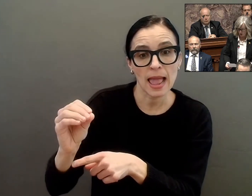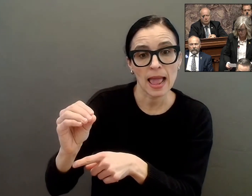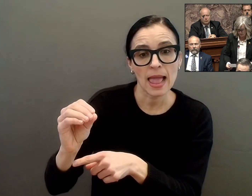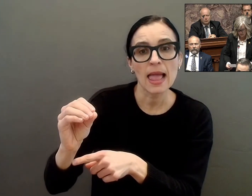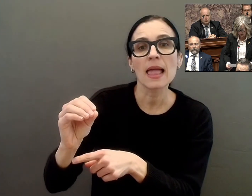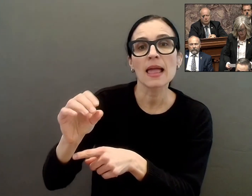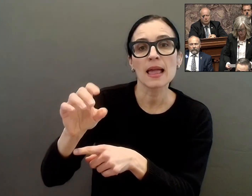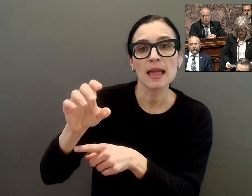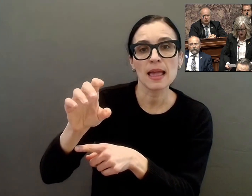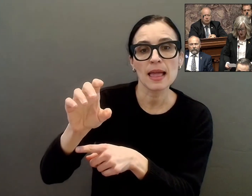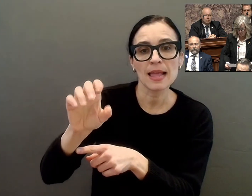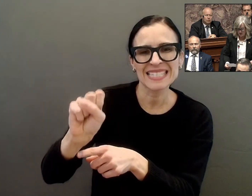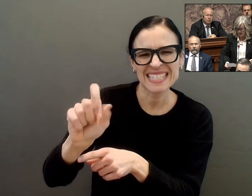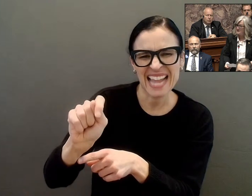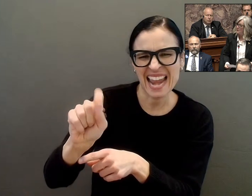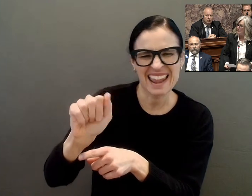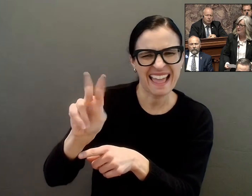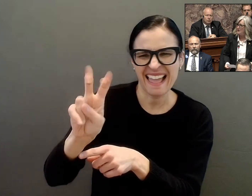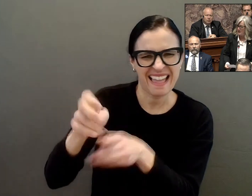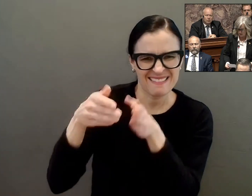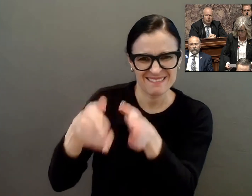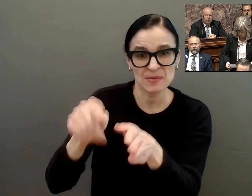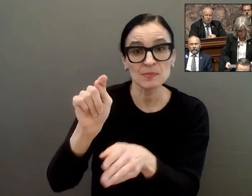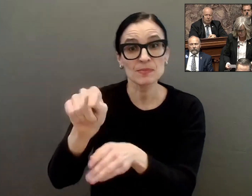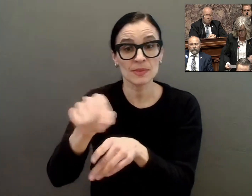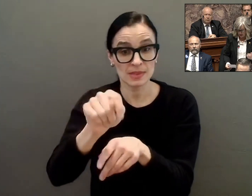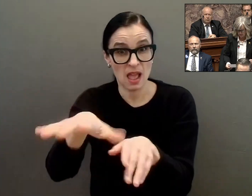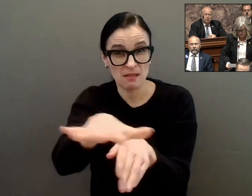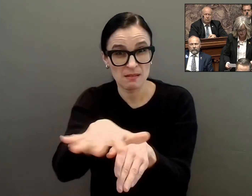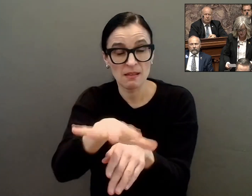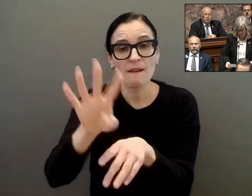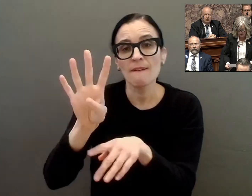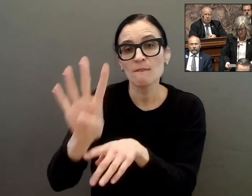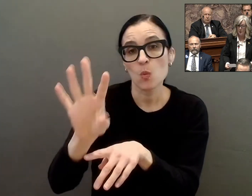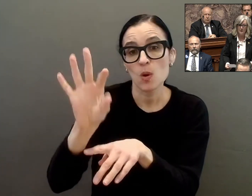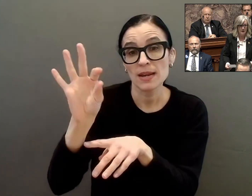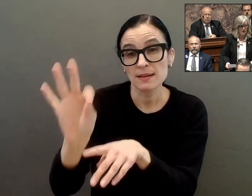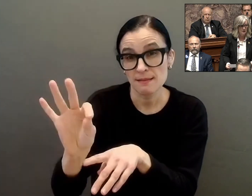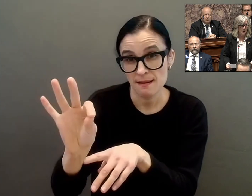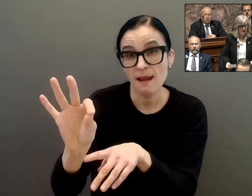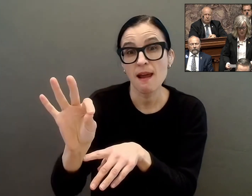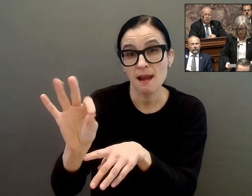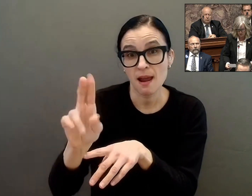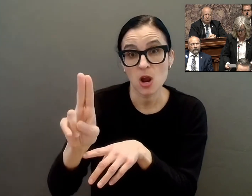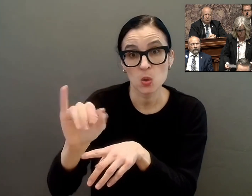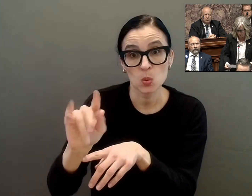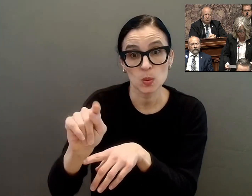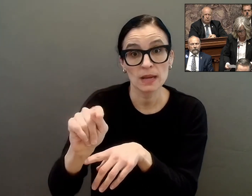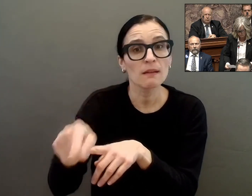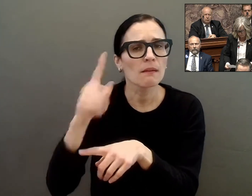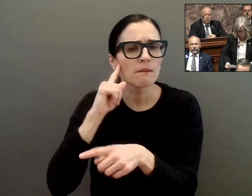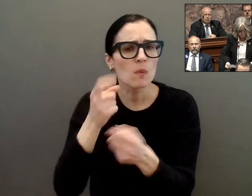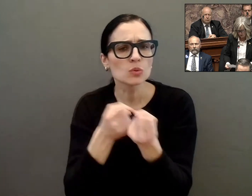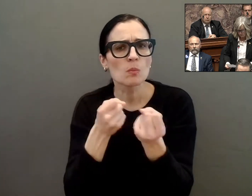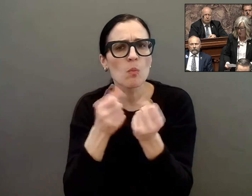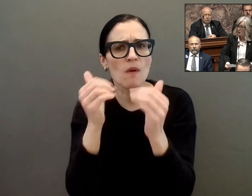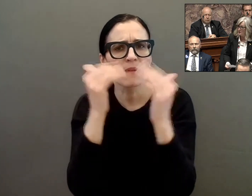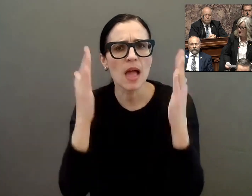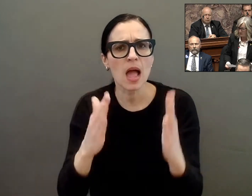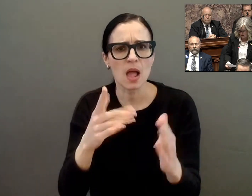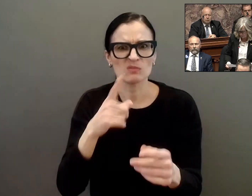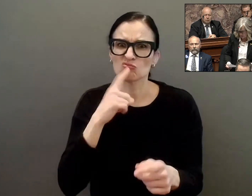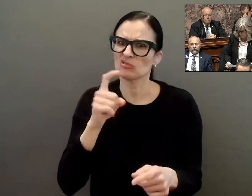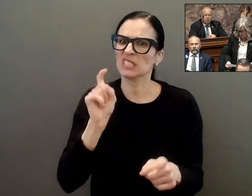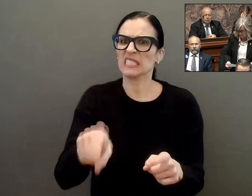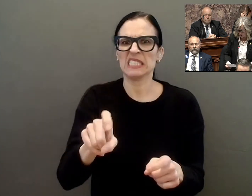and complex care are desperately needed for my constituents, both in and around Chilliwack. The